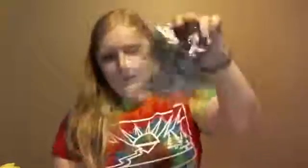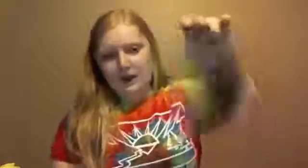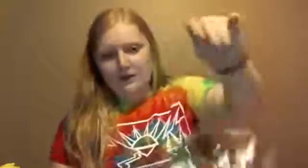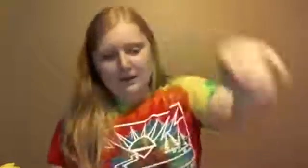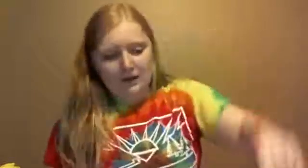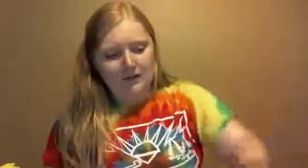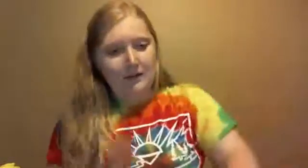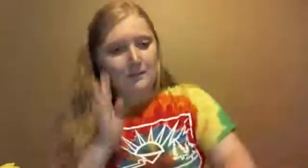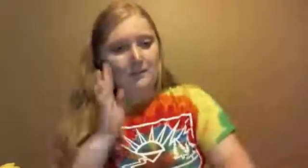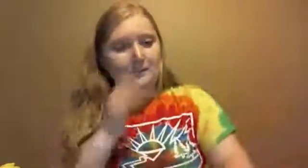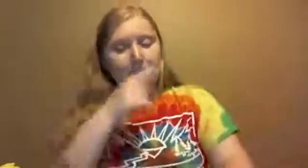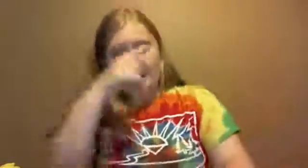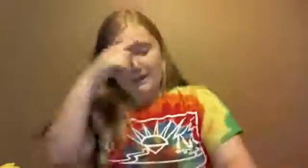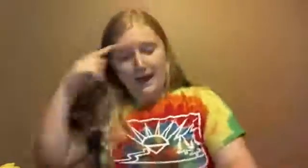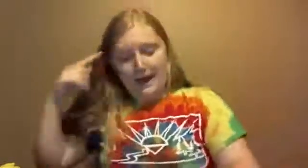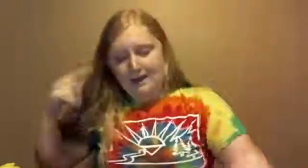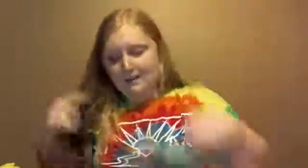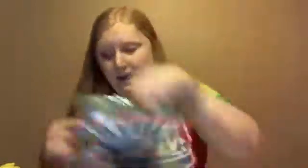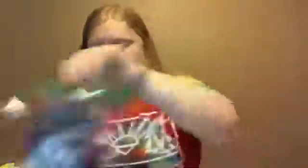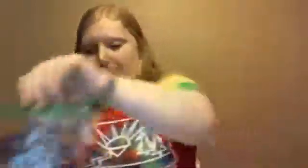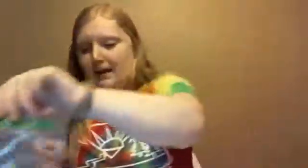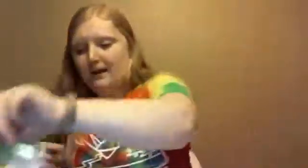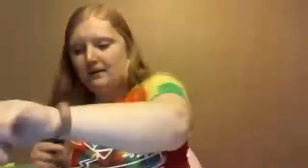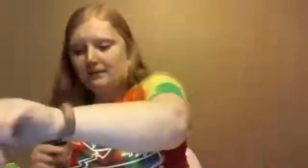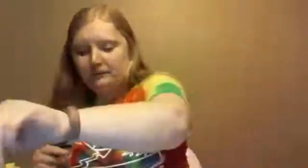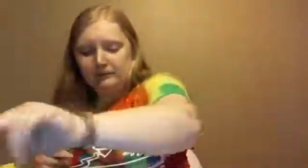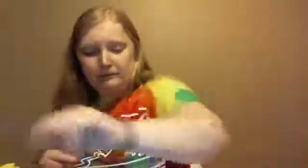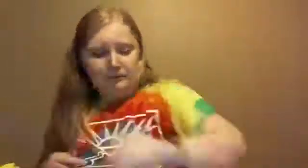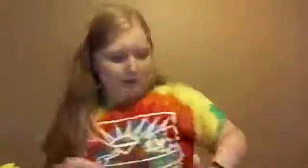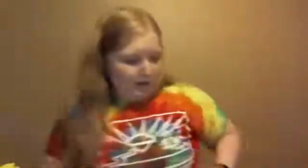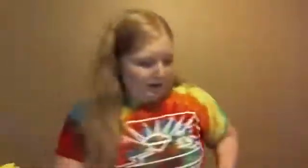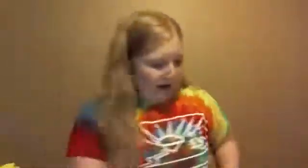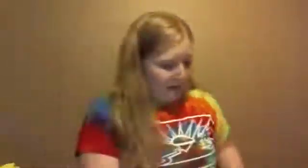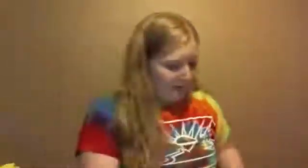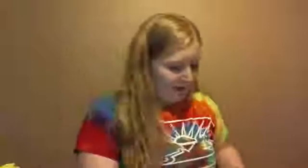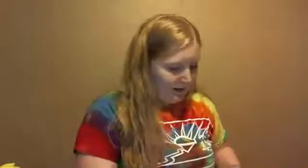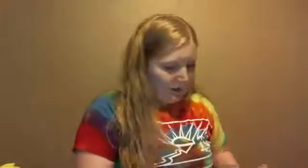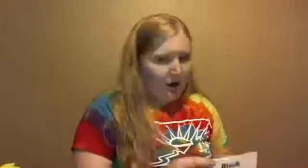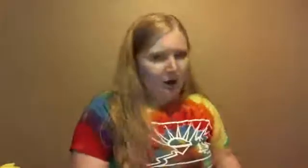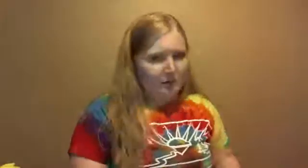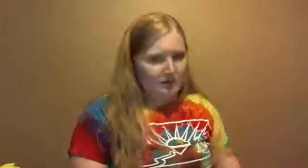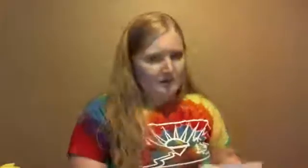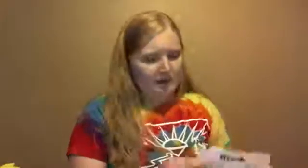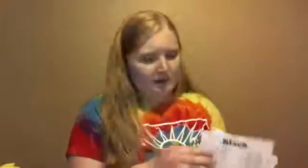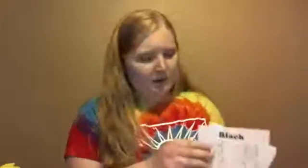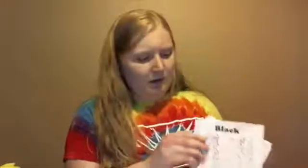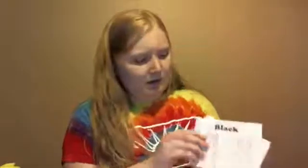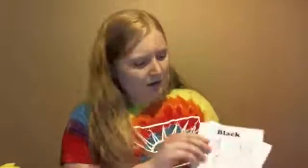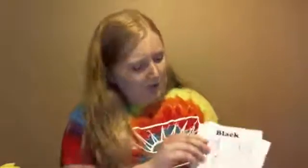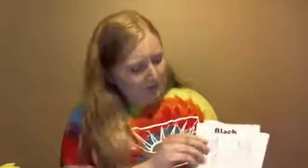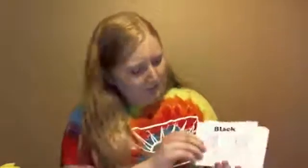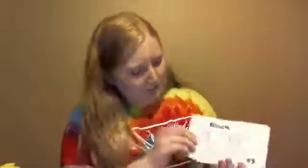Okay, so that was our black bag. Okay, I think we're almost done. I think we only have a couple more